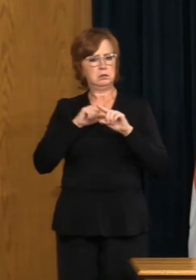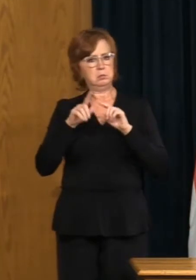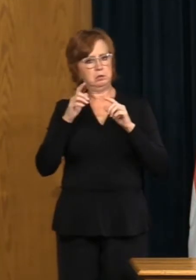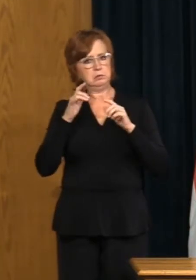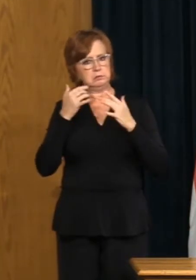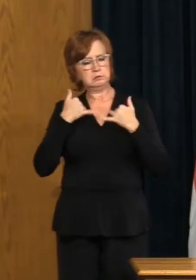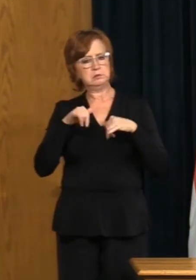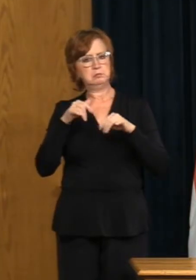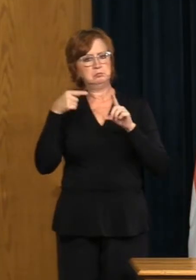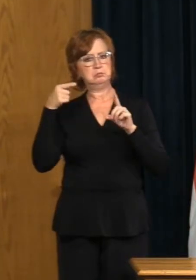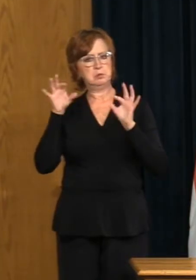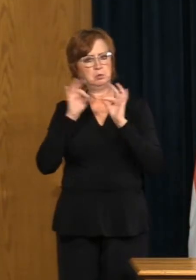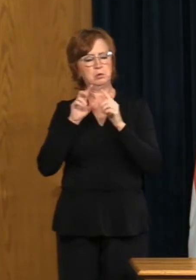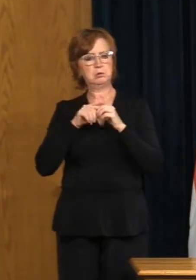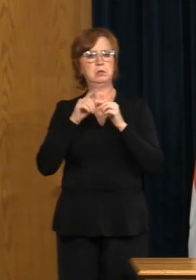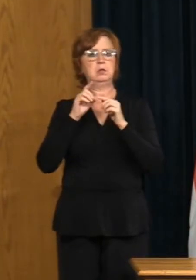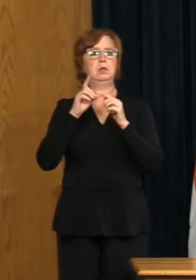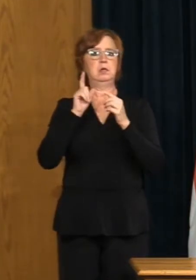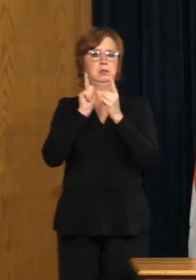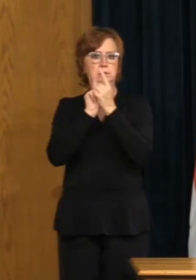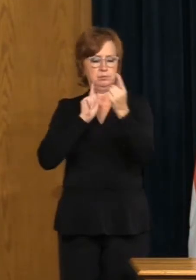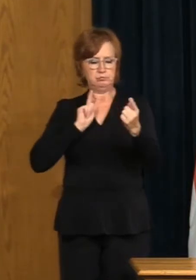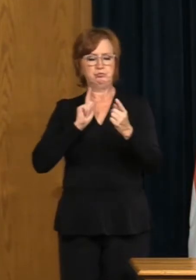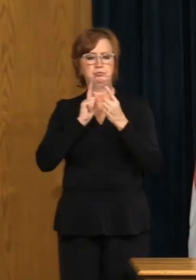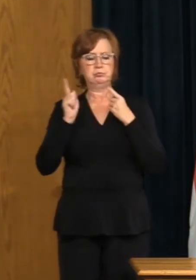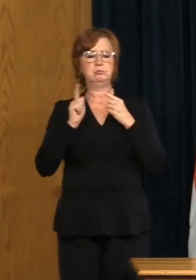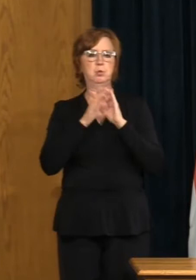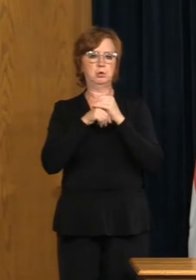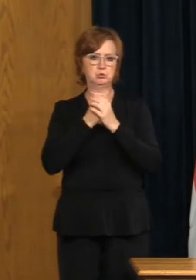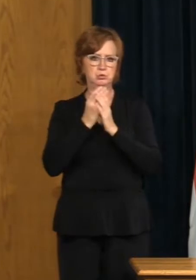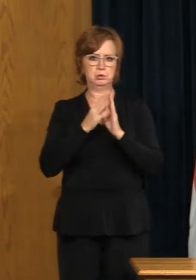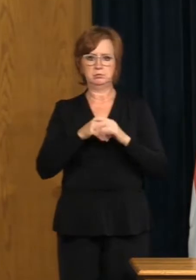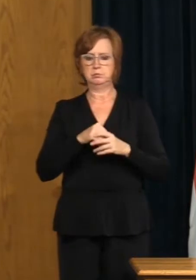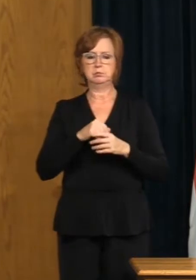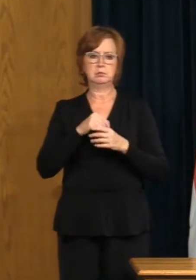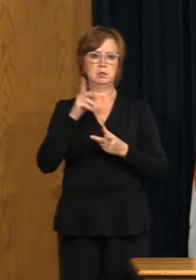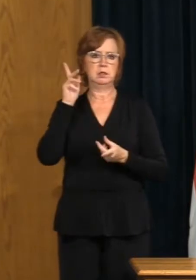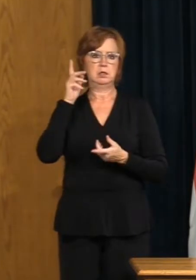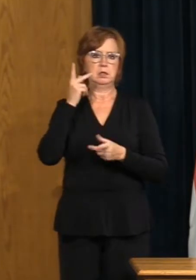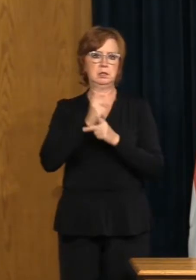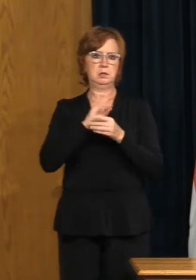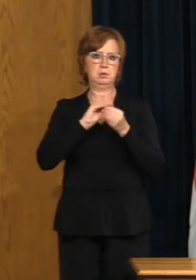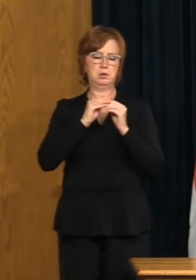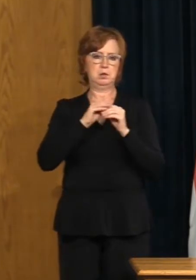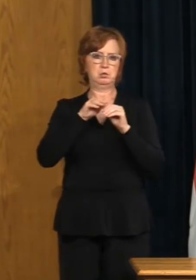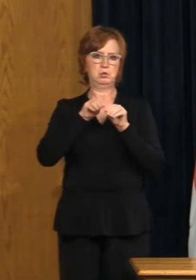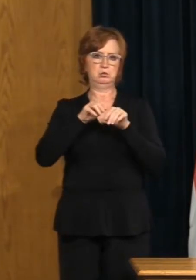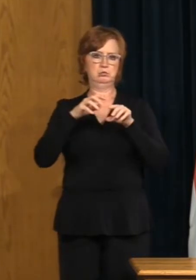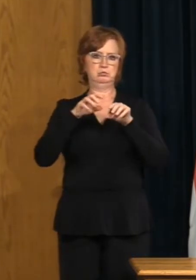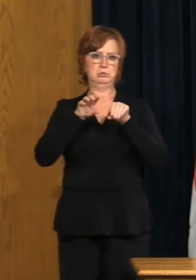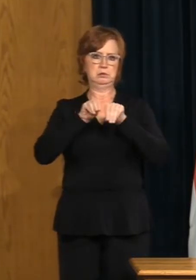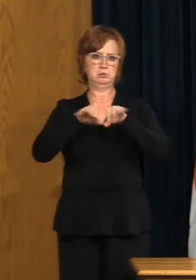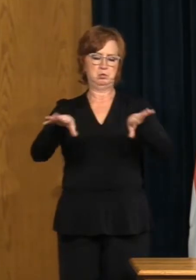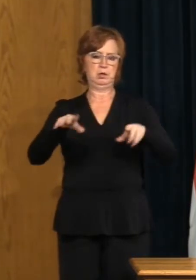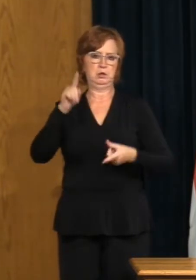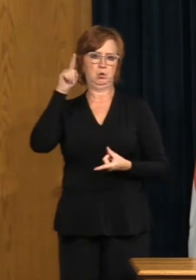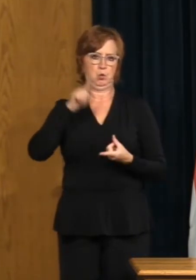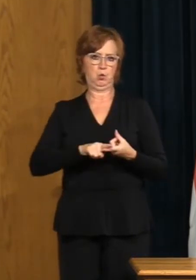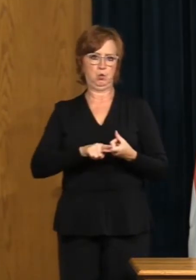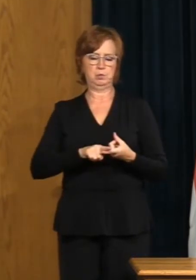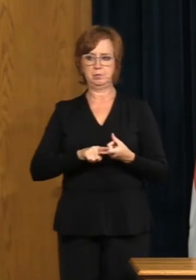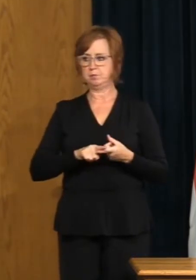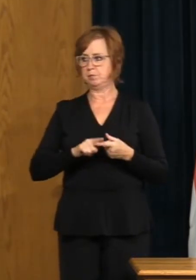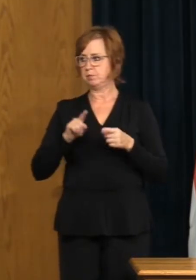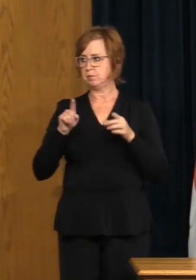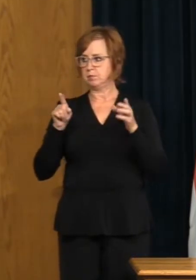doing to keep transmission low. Follow-up question, Mark? Yes. In the report today, it